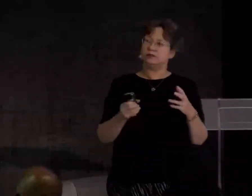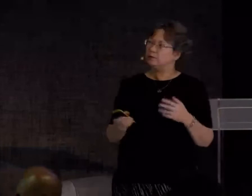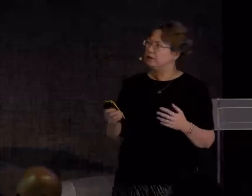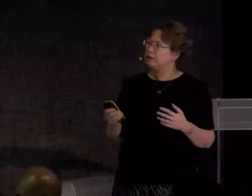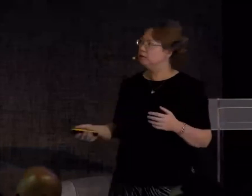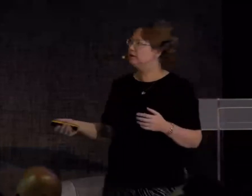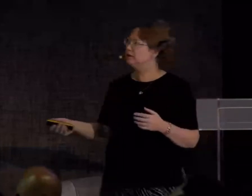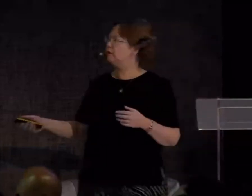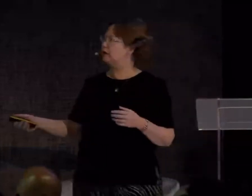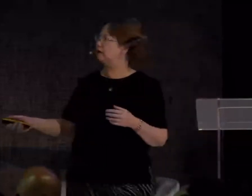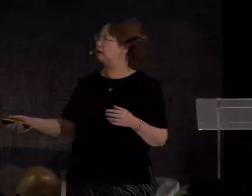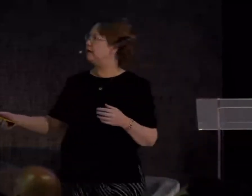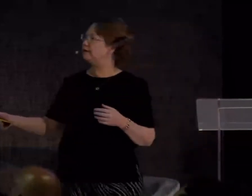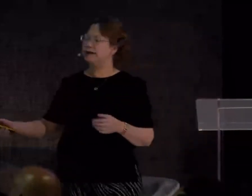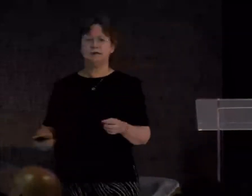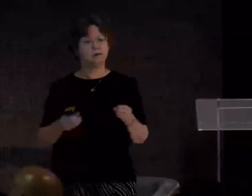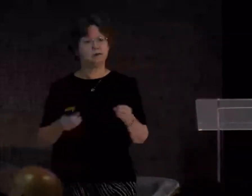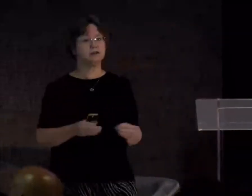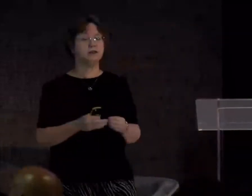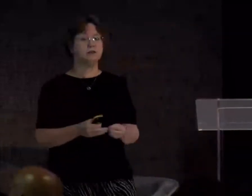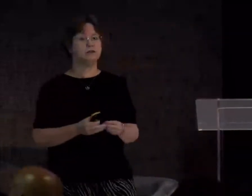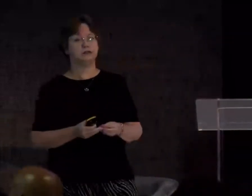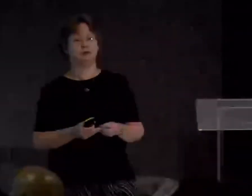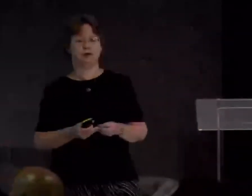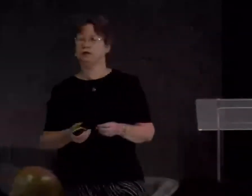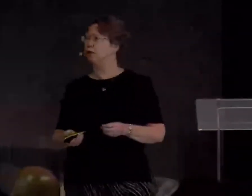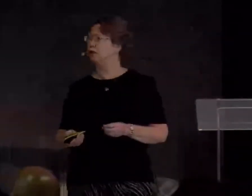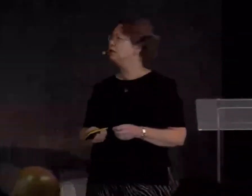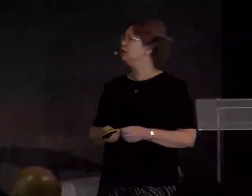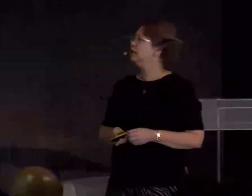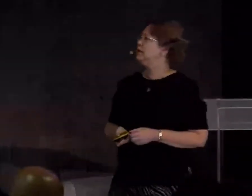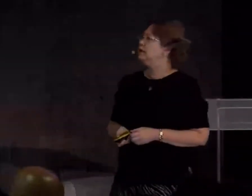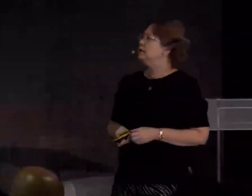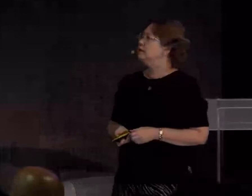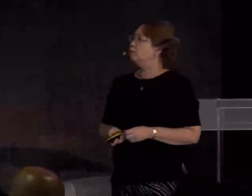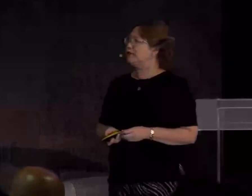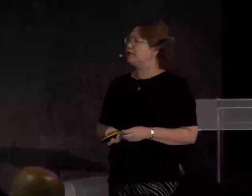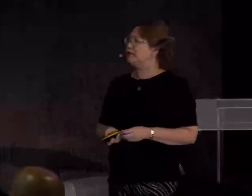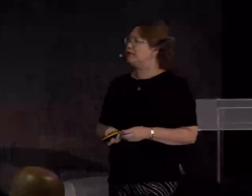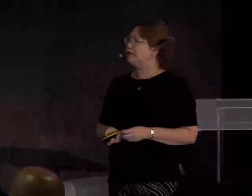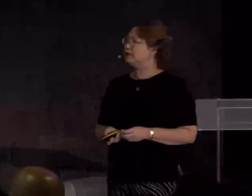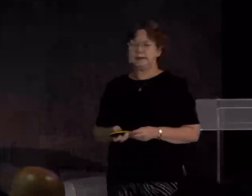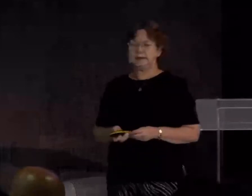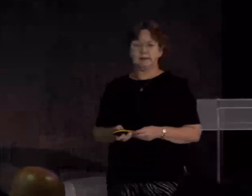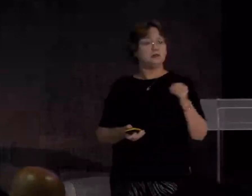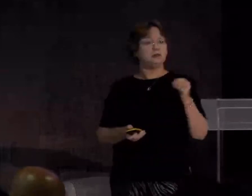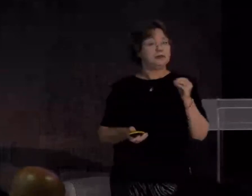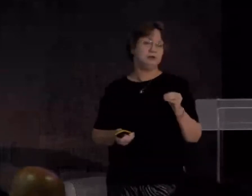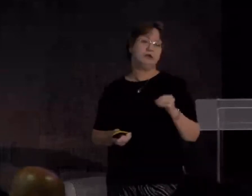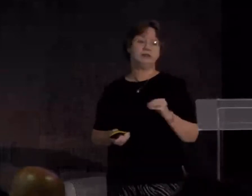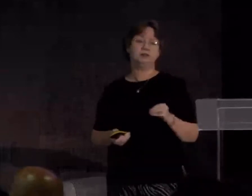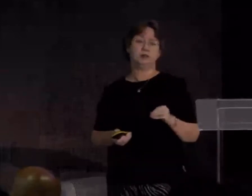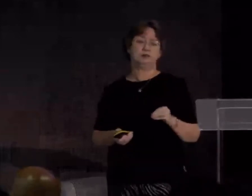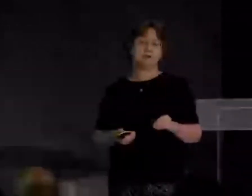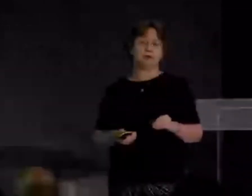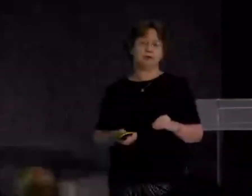not something that we think about every day, but that is a critical building block. Appoint leaders, especially with